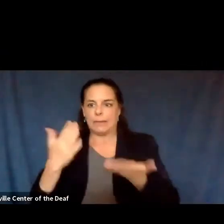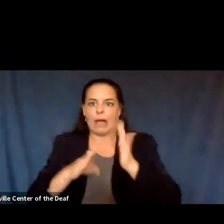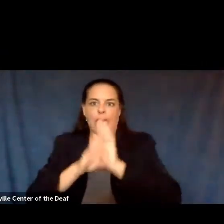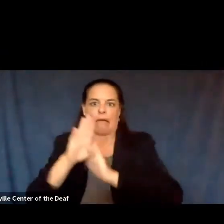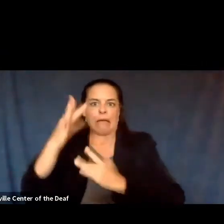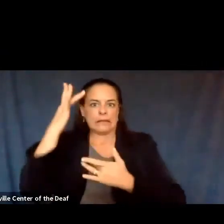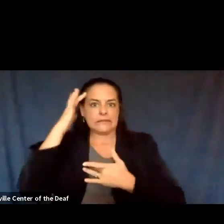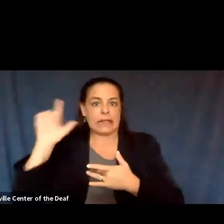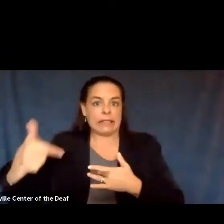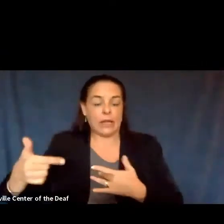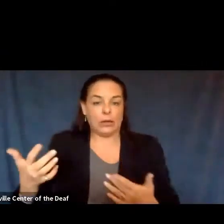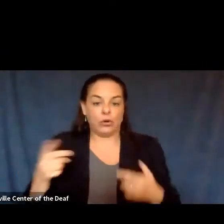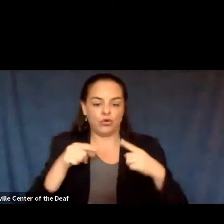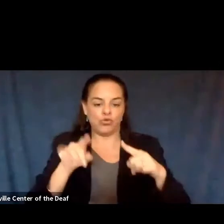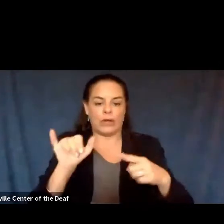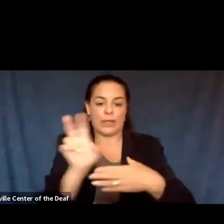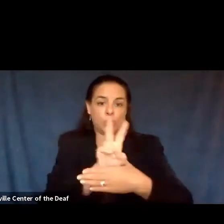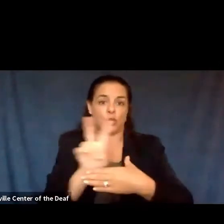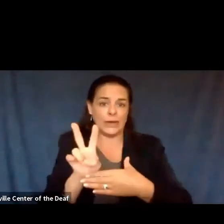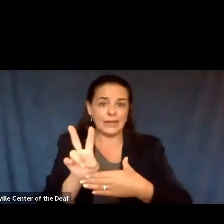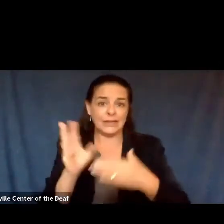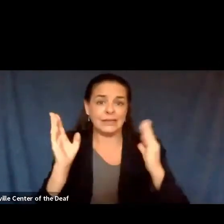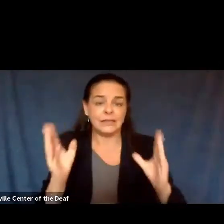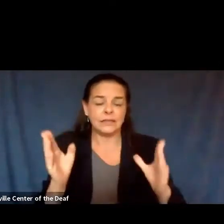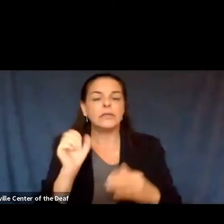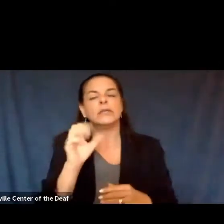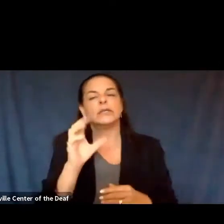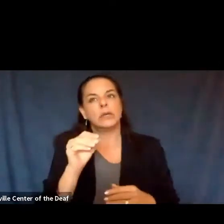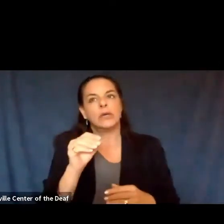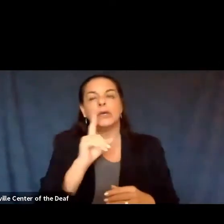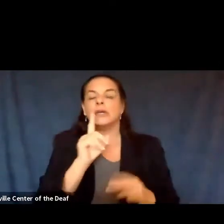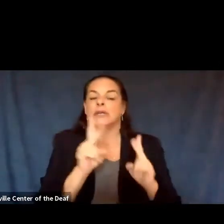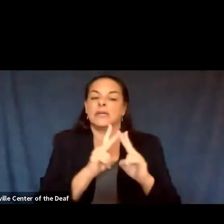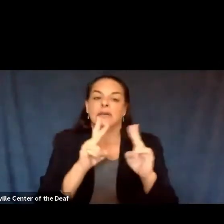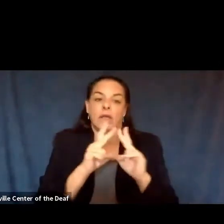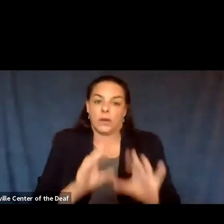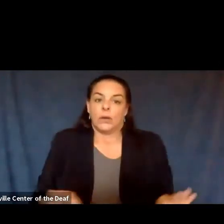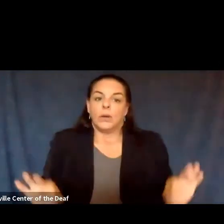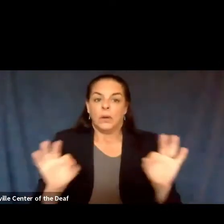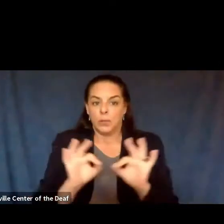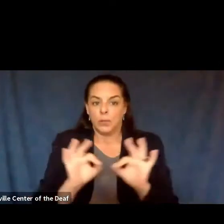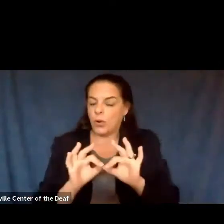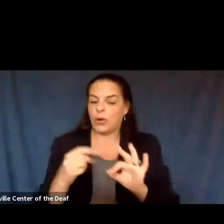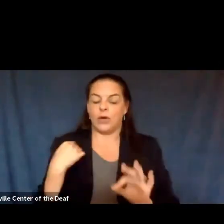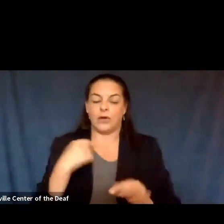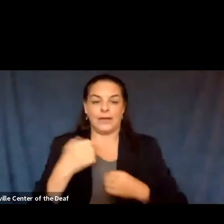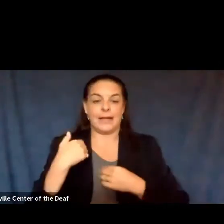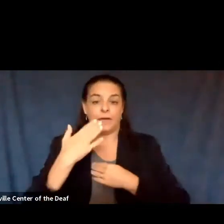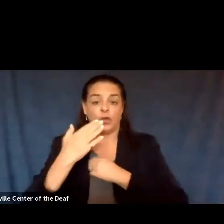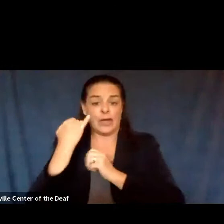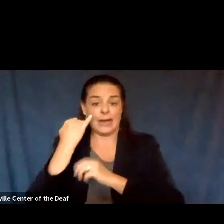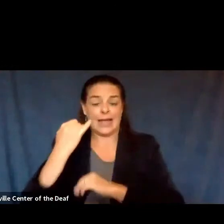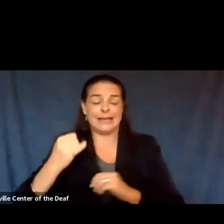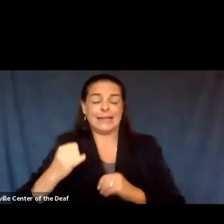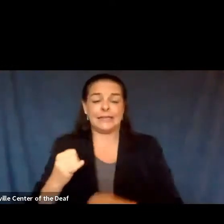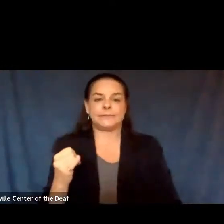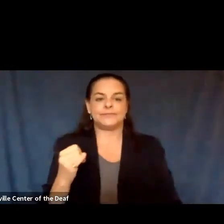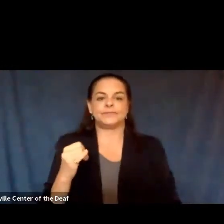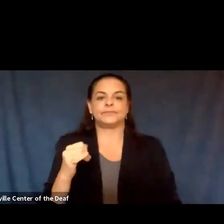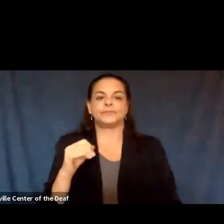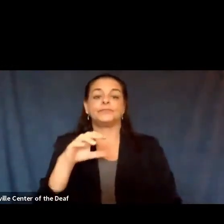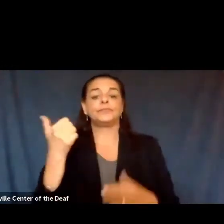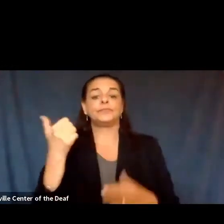on in that 14-day window. And so it's very, very important for us to have an idea. Other than